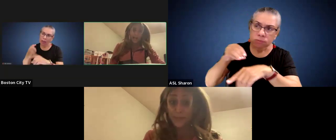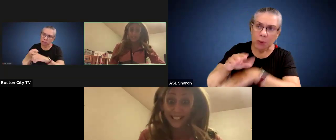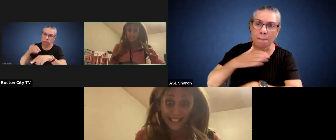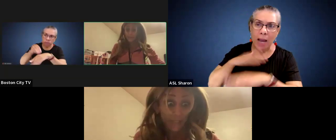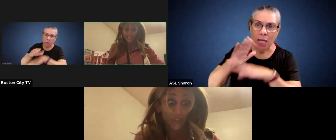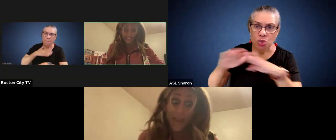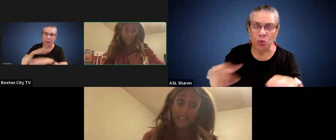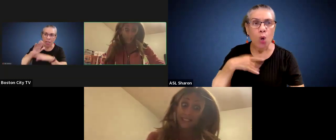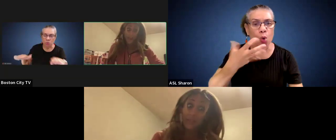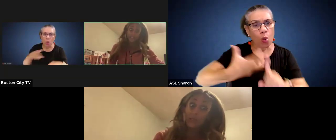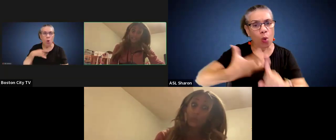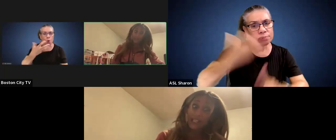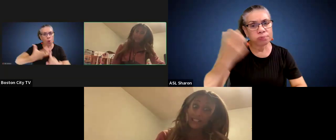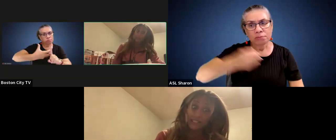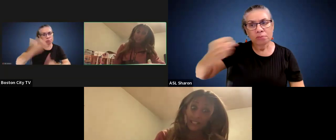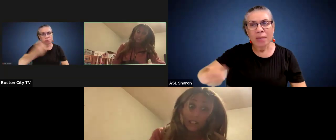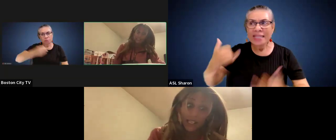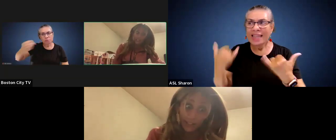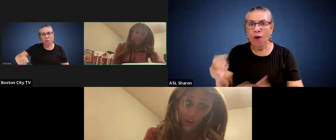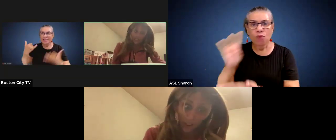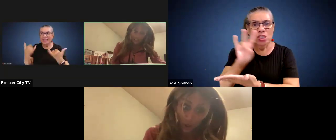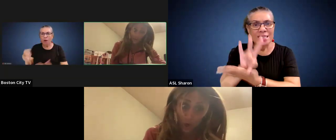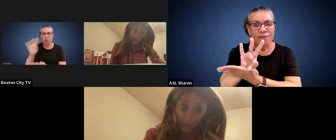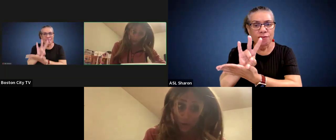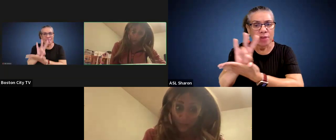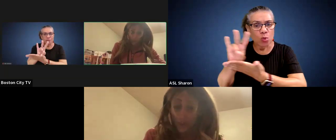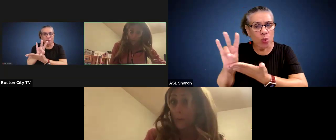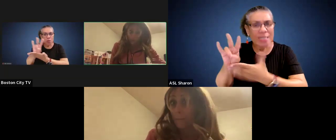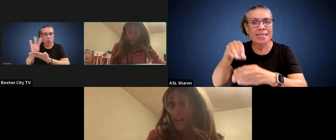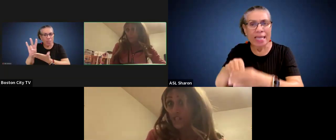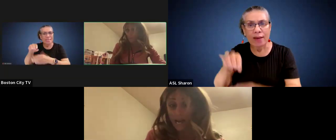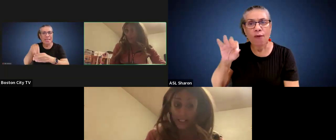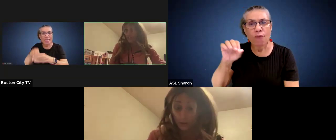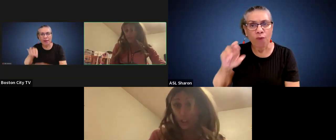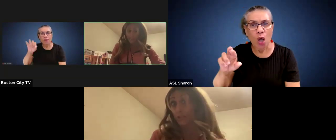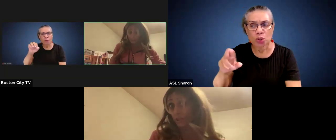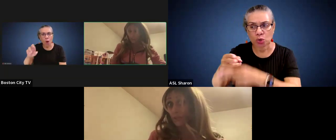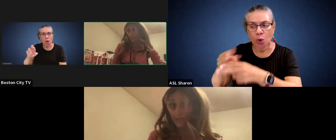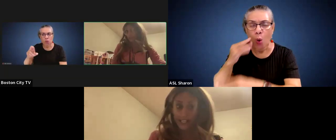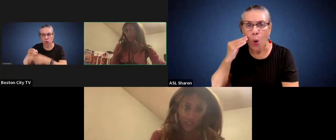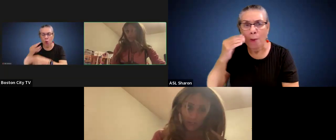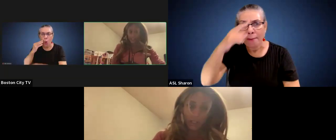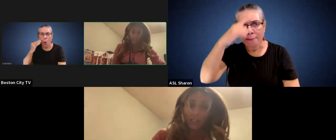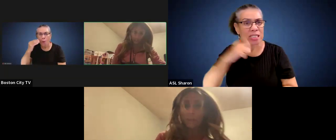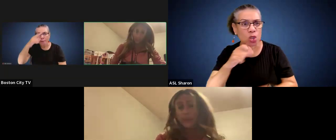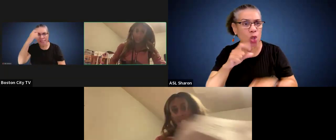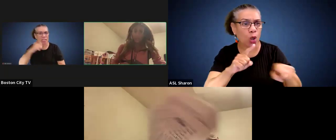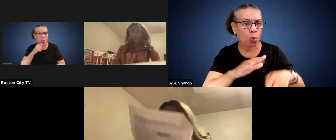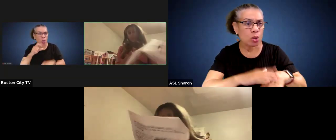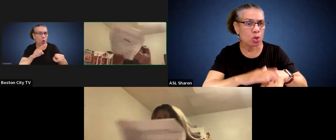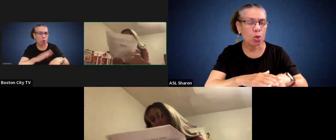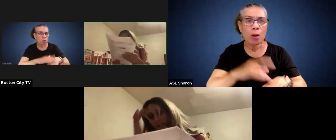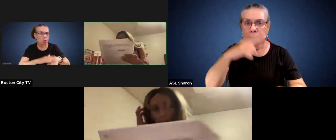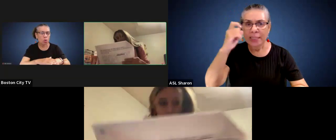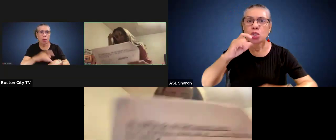been displaced again for the past 7 weeks in foster homes, although for punctuality concerns through communication from BPS